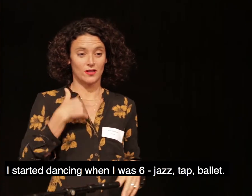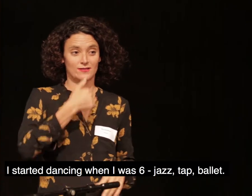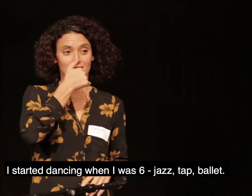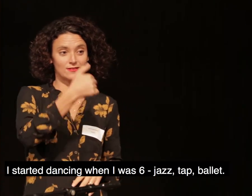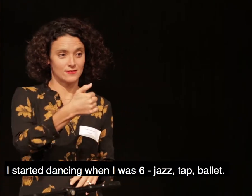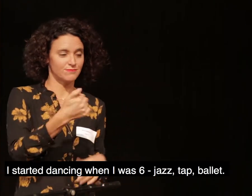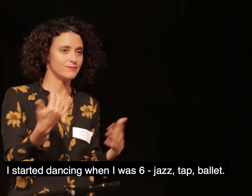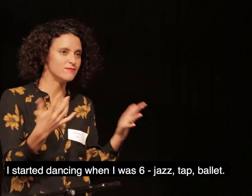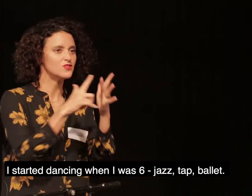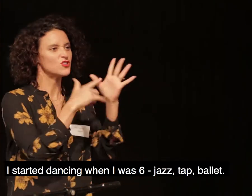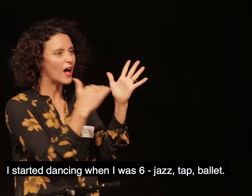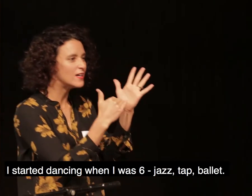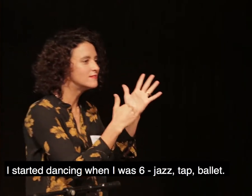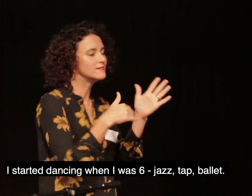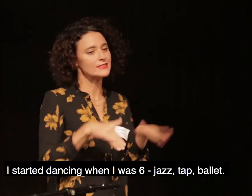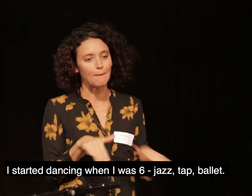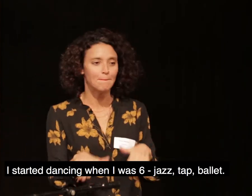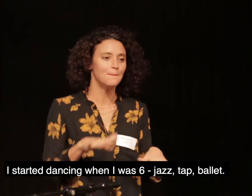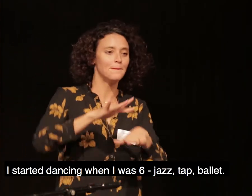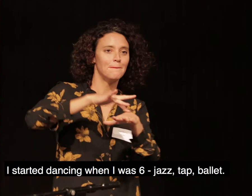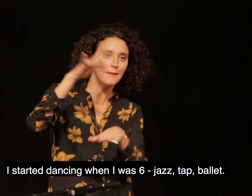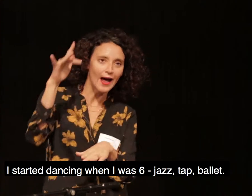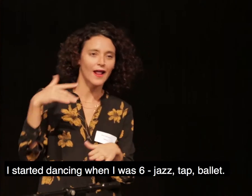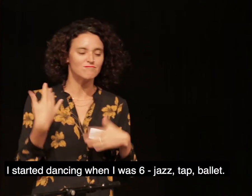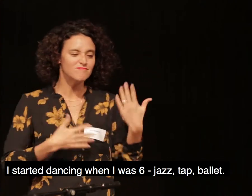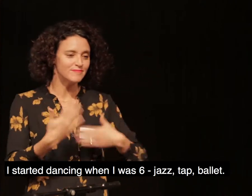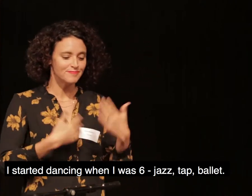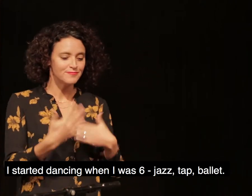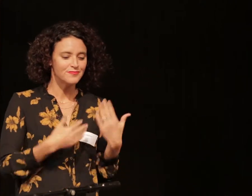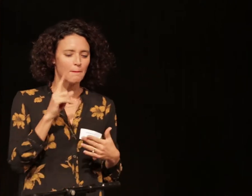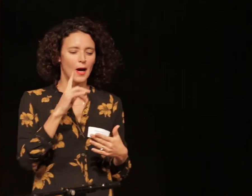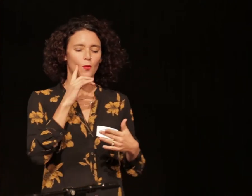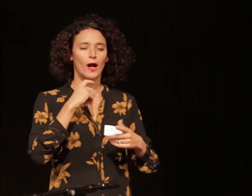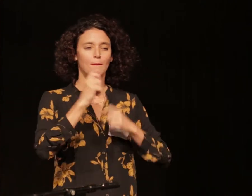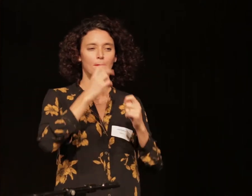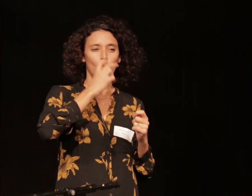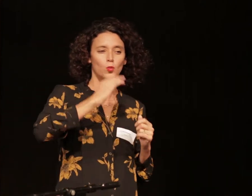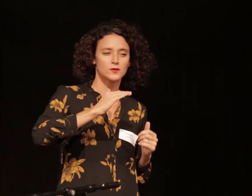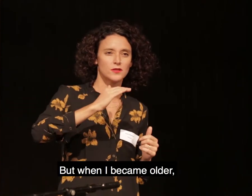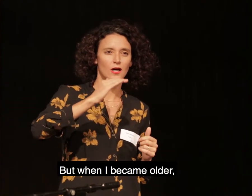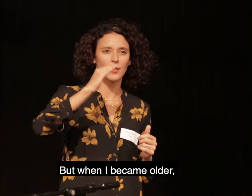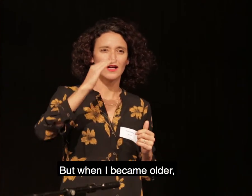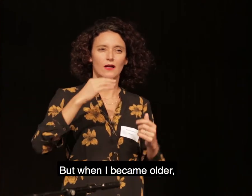I started dancing when I was 6. Jazz, tap, ballet. But when I became